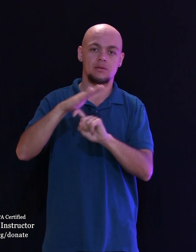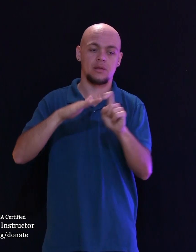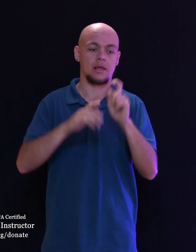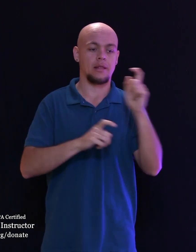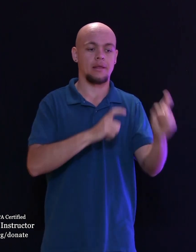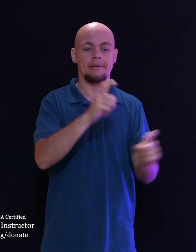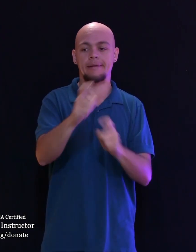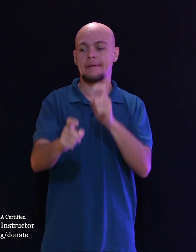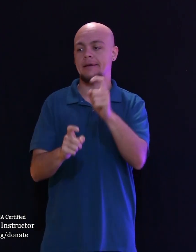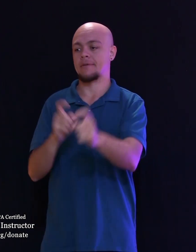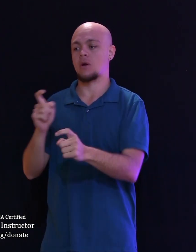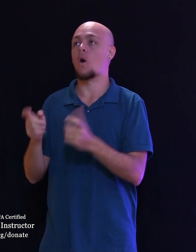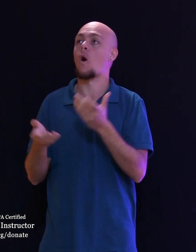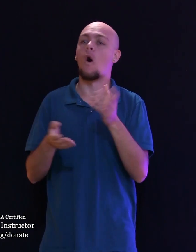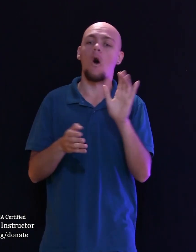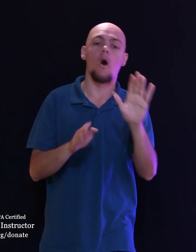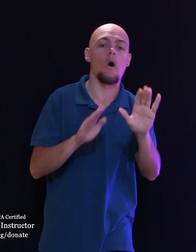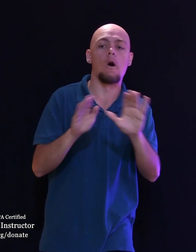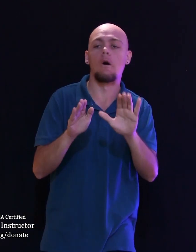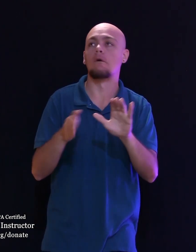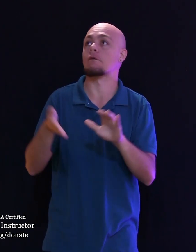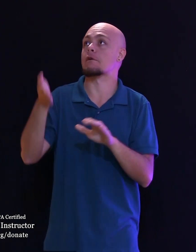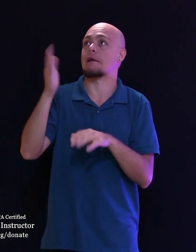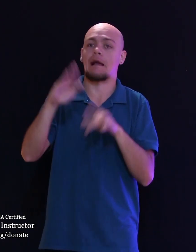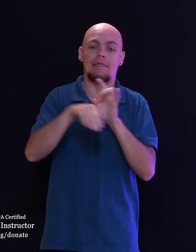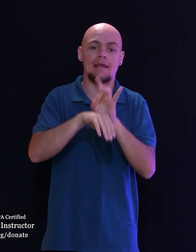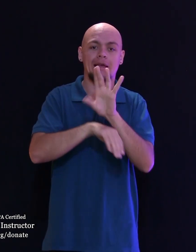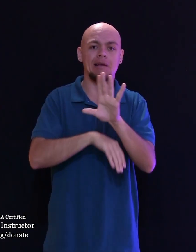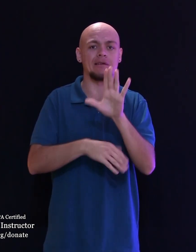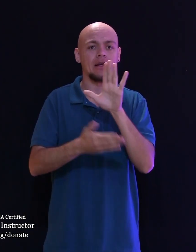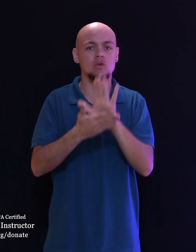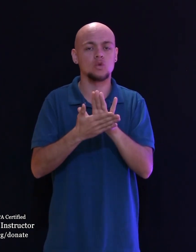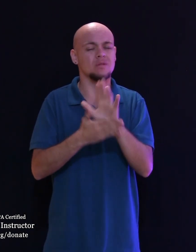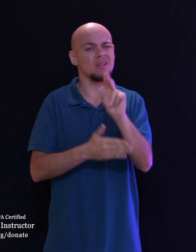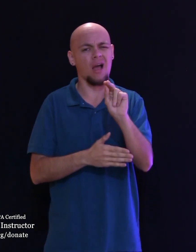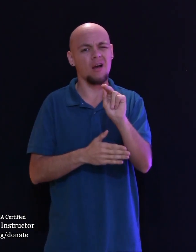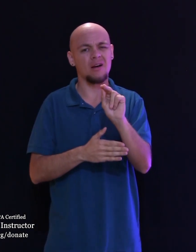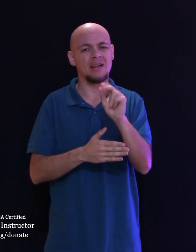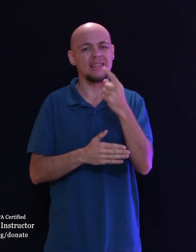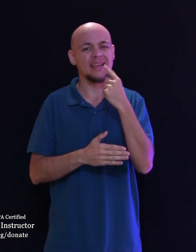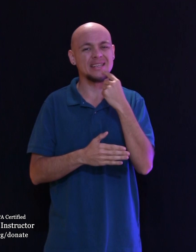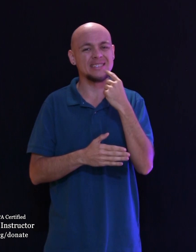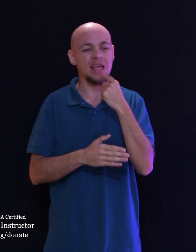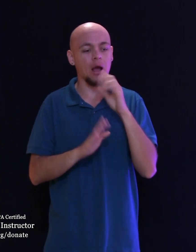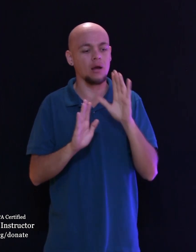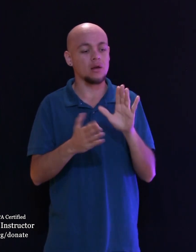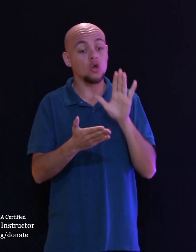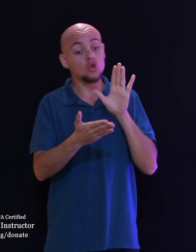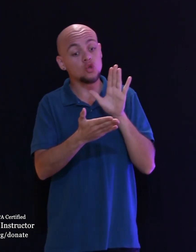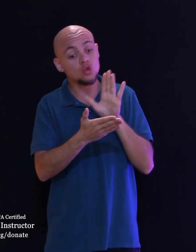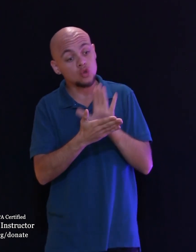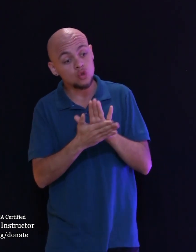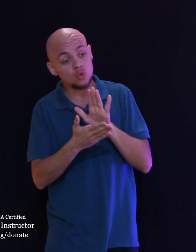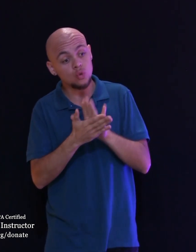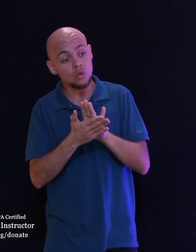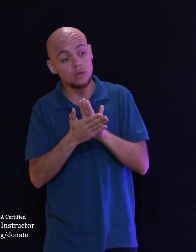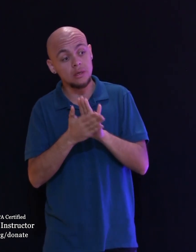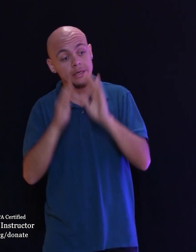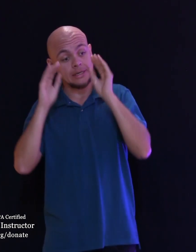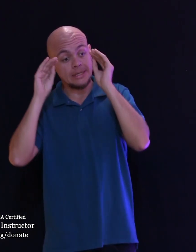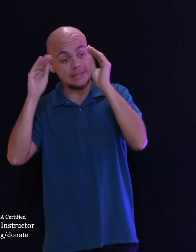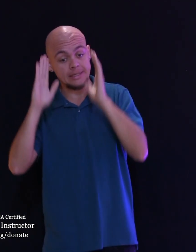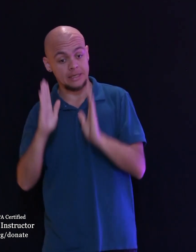And they would complain, oh, they've kicked God out of school. It's like they didn't kick God out of school. They just said you can't have